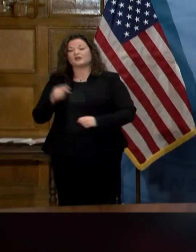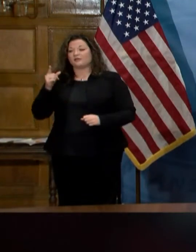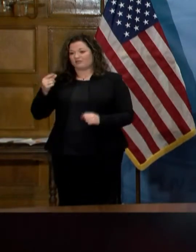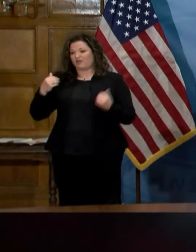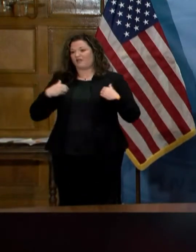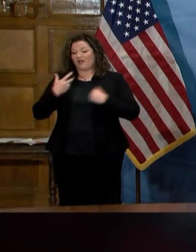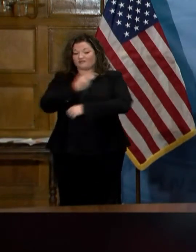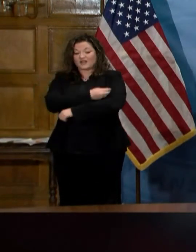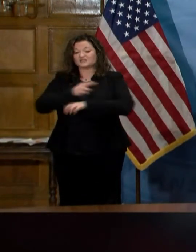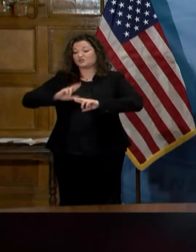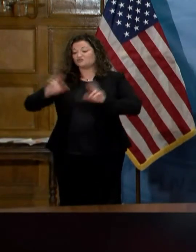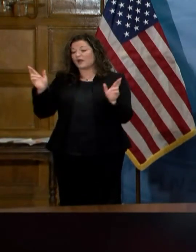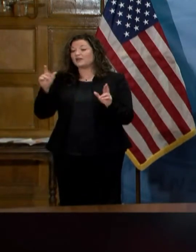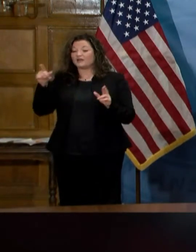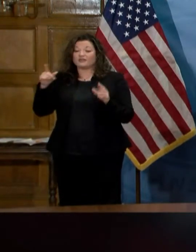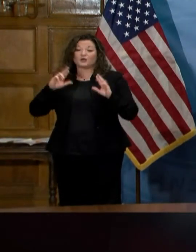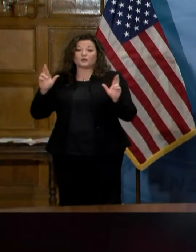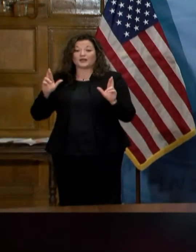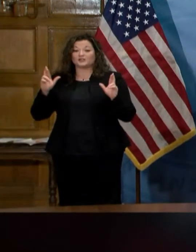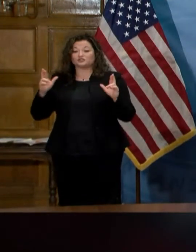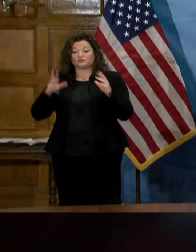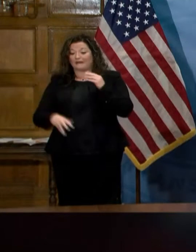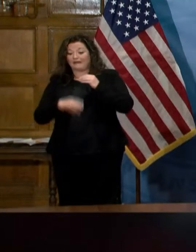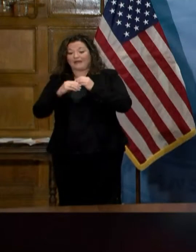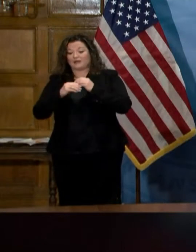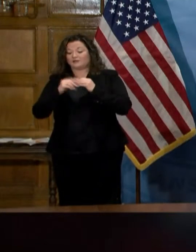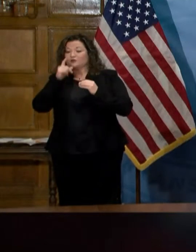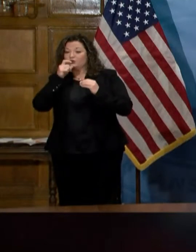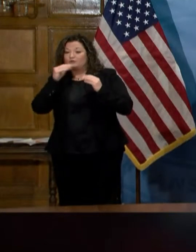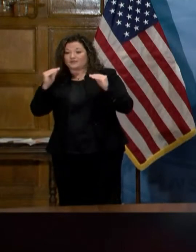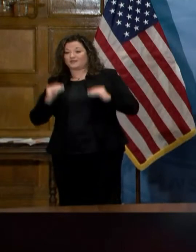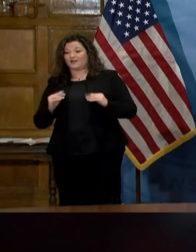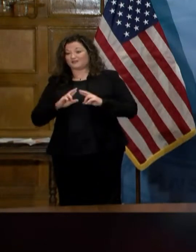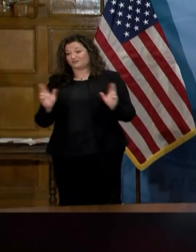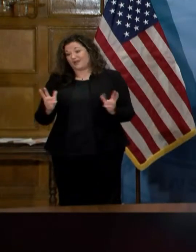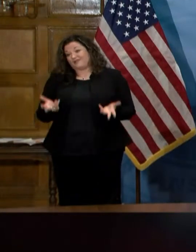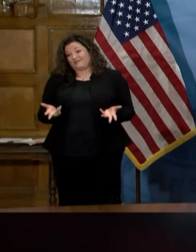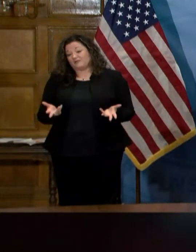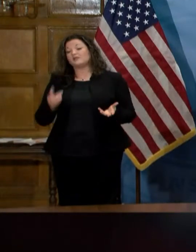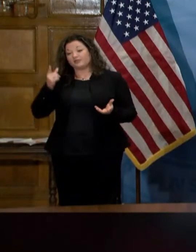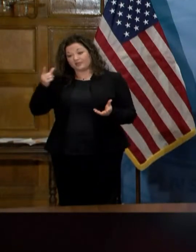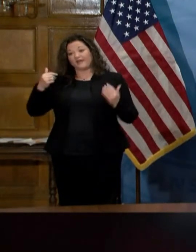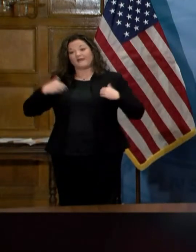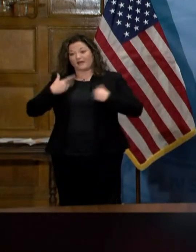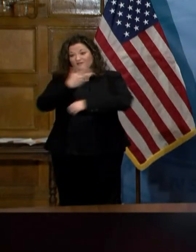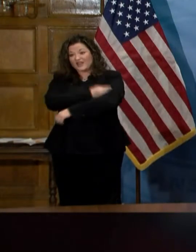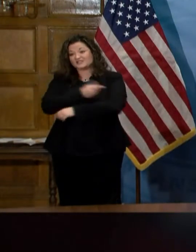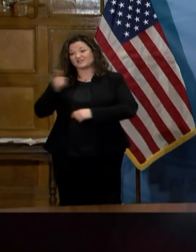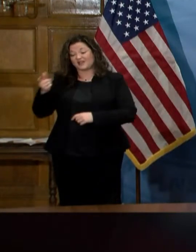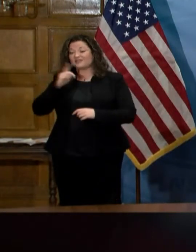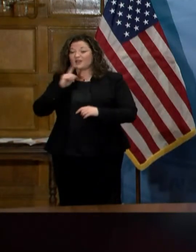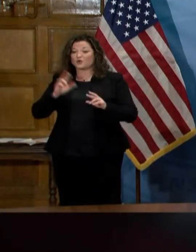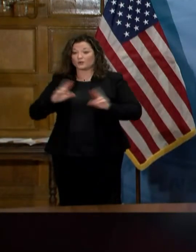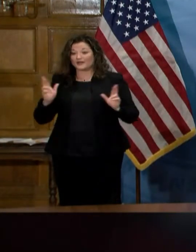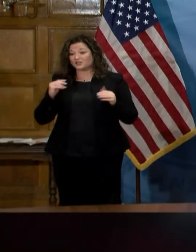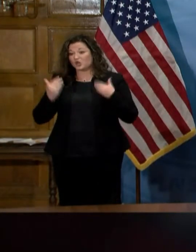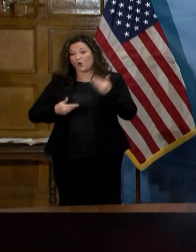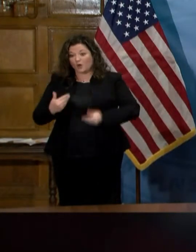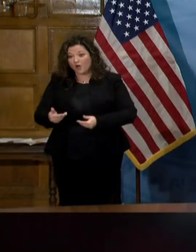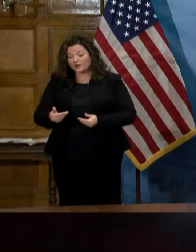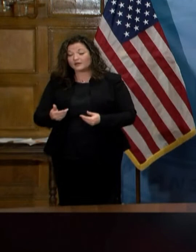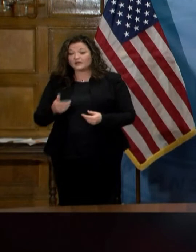there, and they're ready to move on to the next priority. And so they have doses, they're ready to move on. Is it enough to